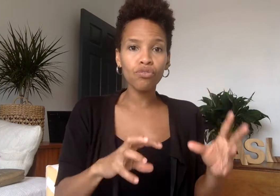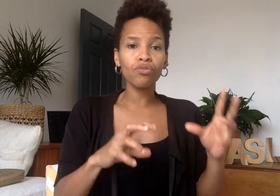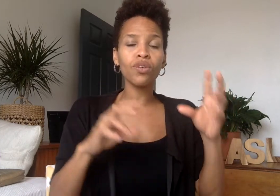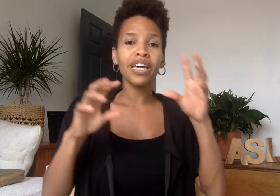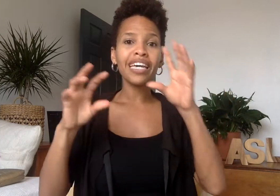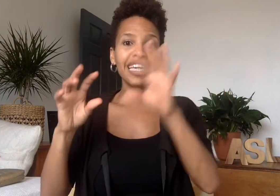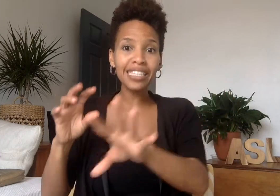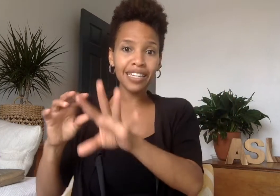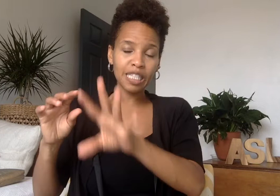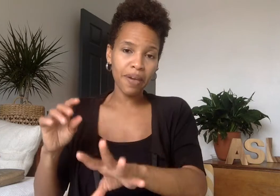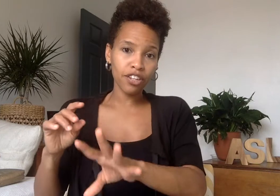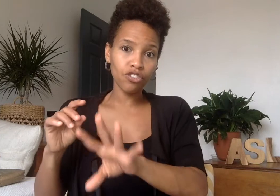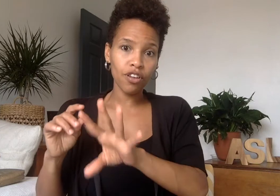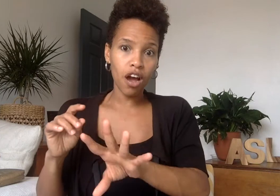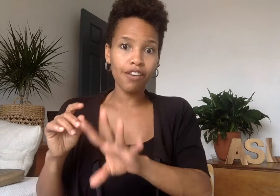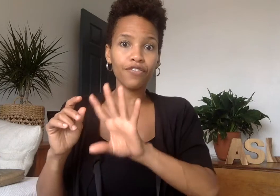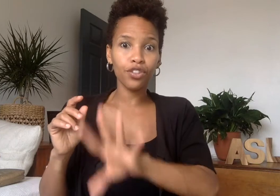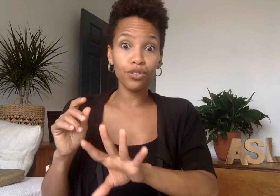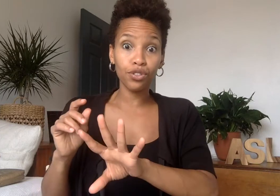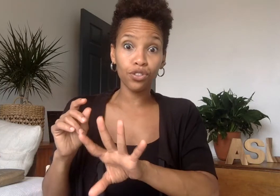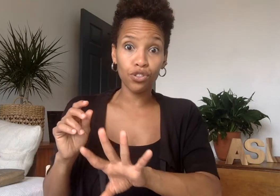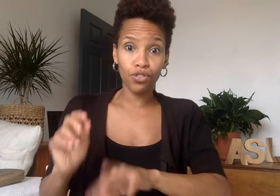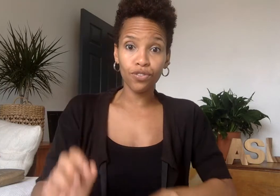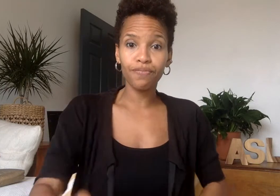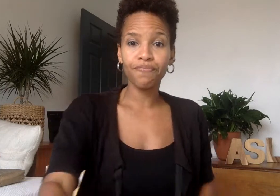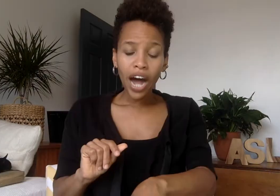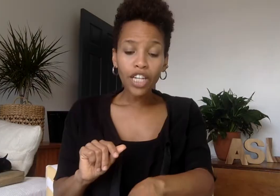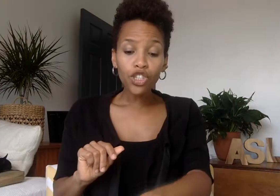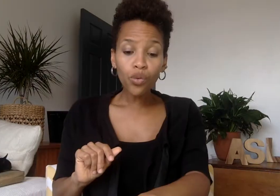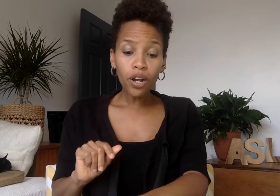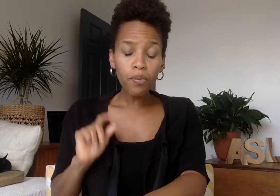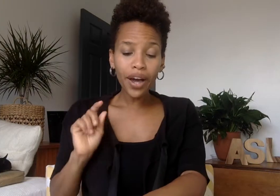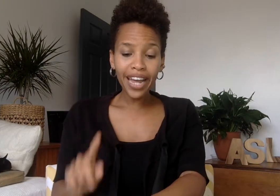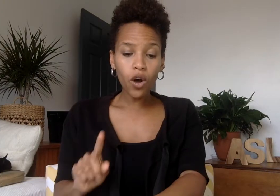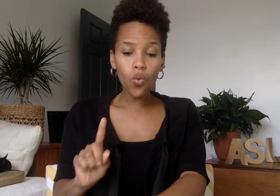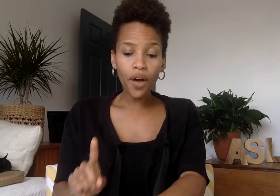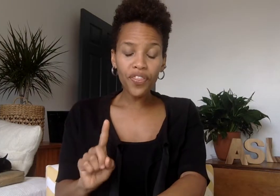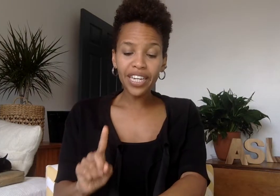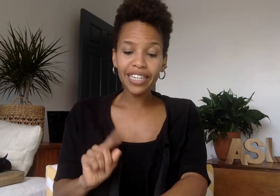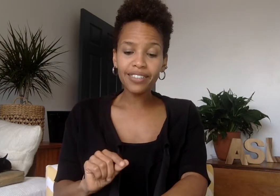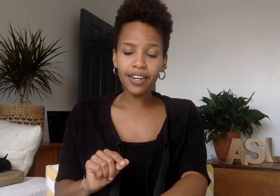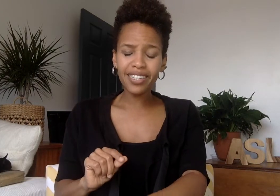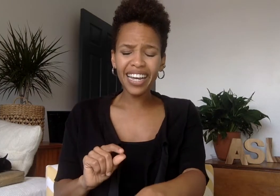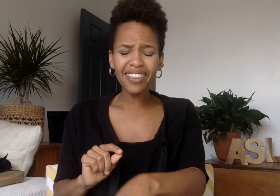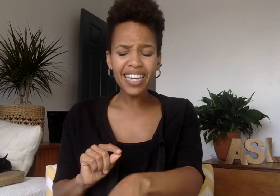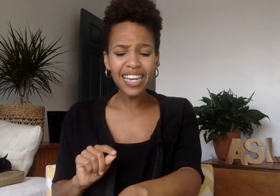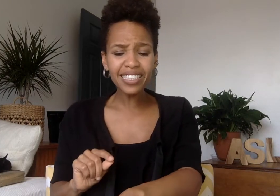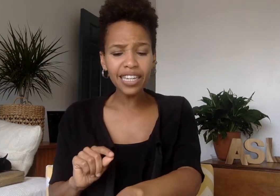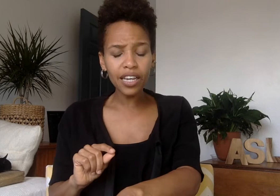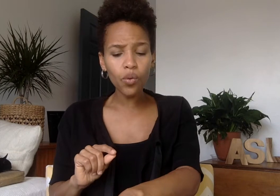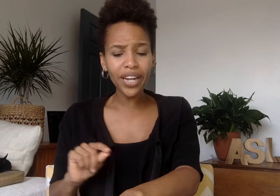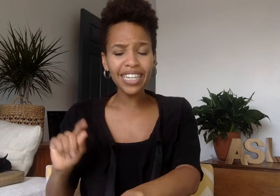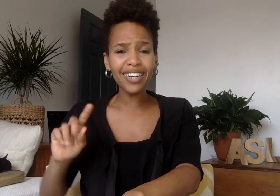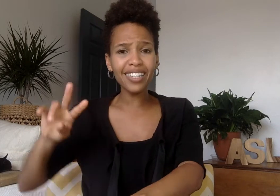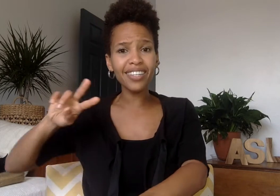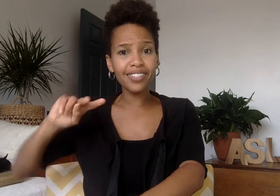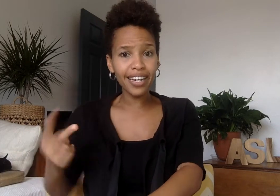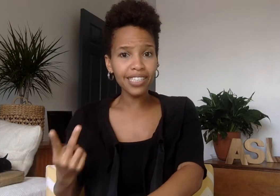to his expansion of cruise control. I do want to point out one thing he does, and I think it's when he does it the second time